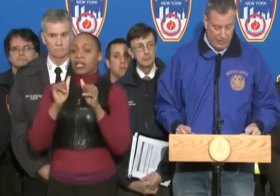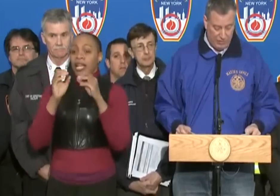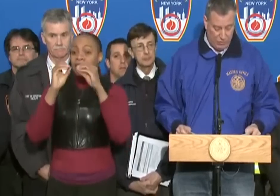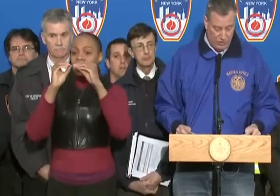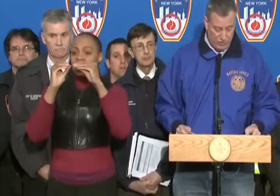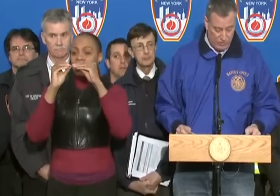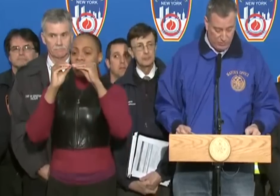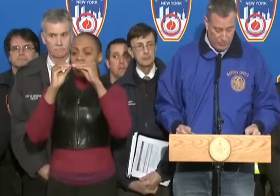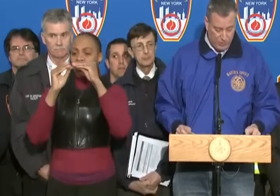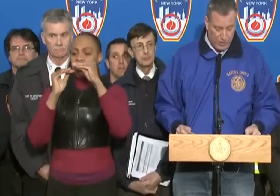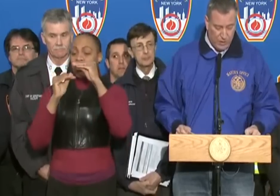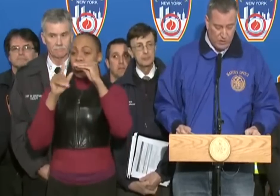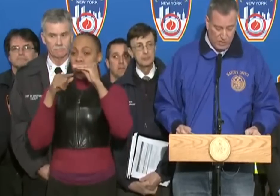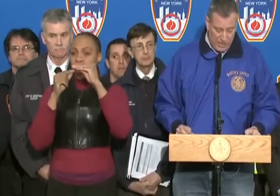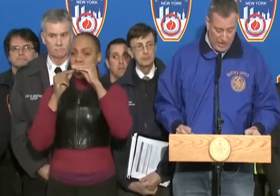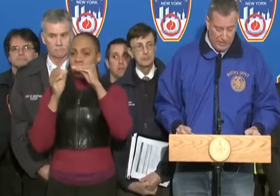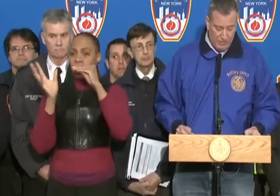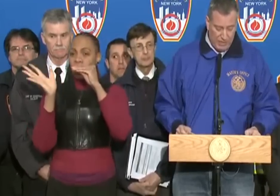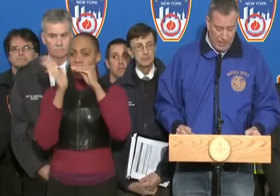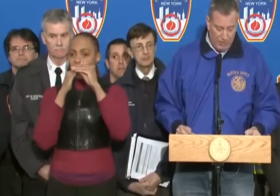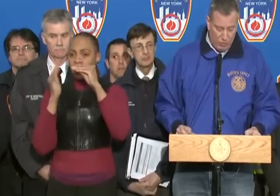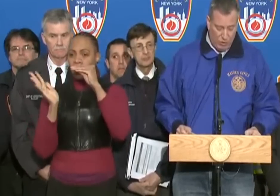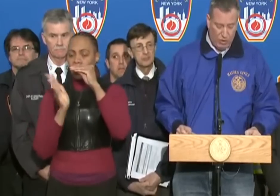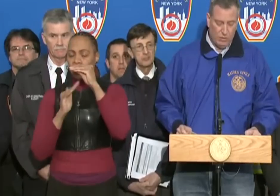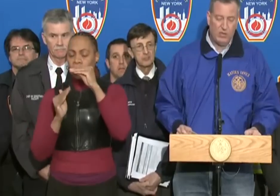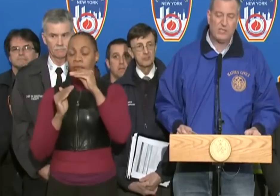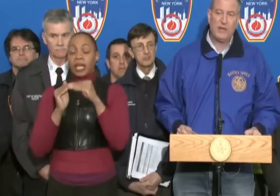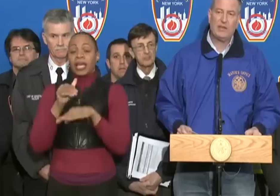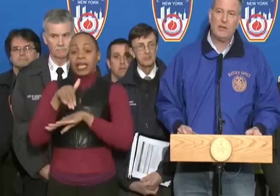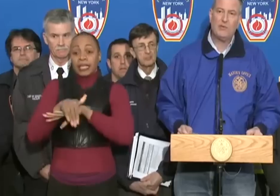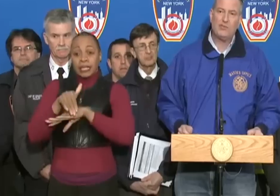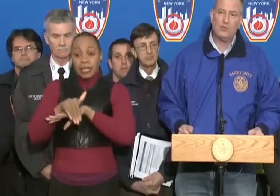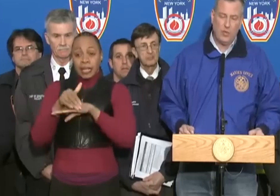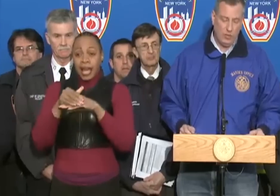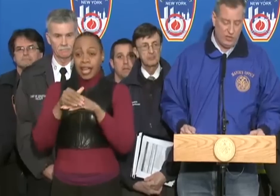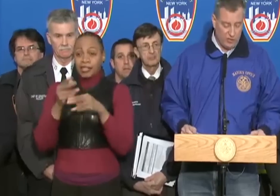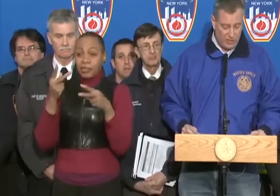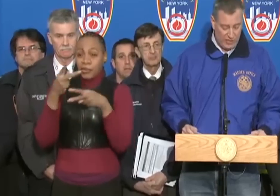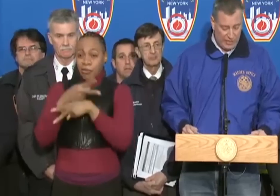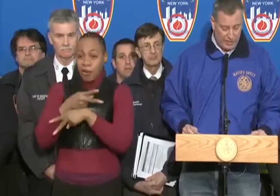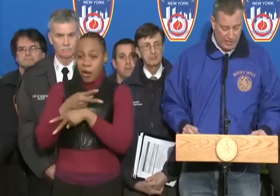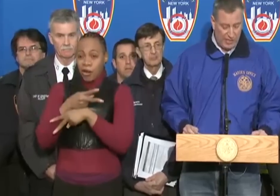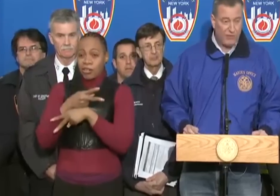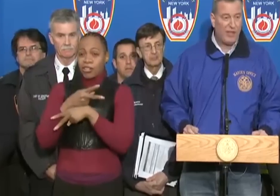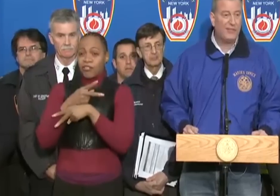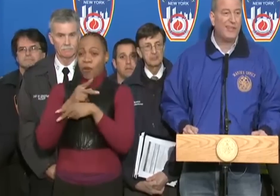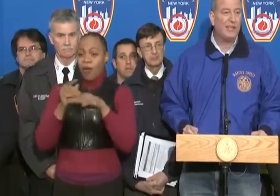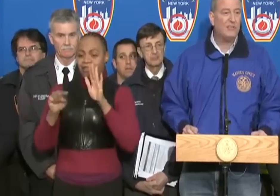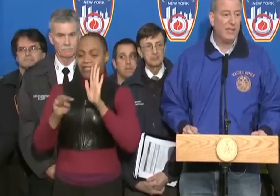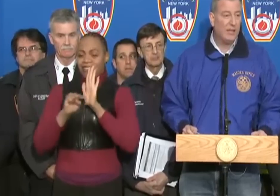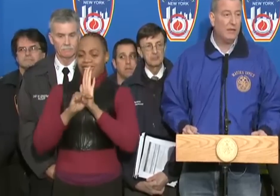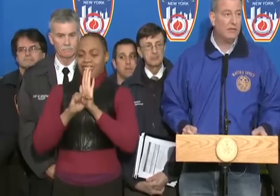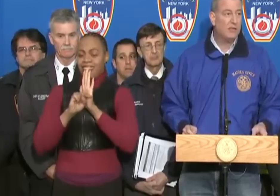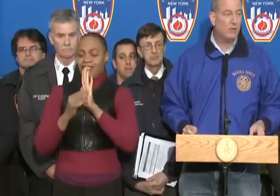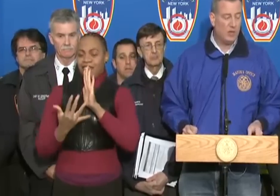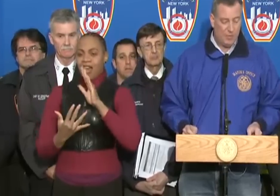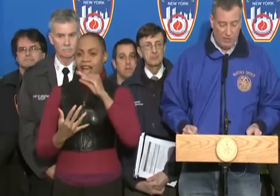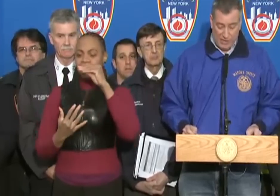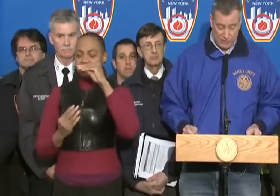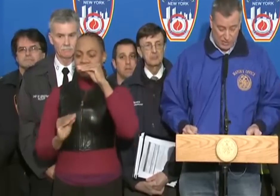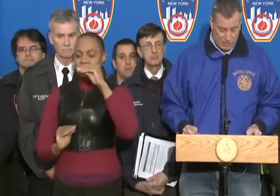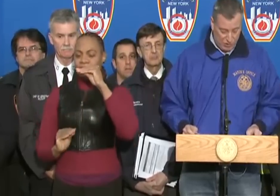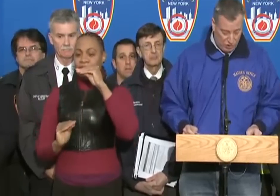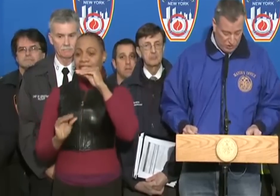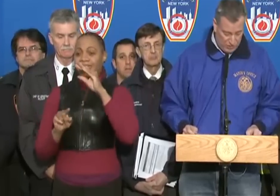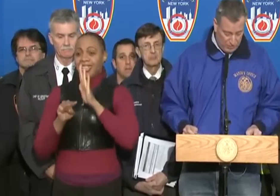when you factor in the wind chill. Tonight, even more, we expect temperatures with wind chill to get down to -5 to -10. So we want